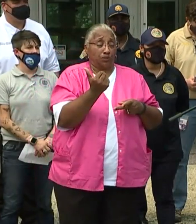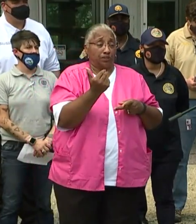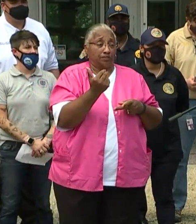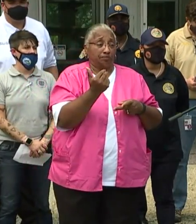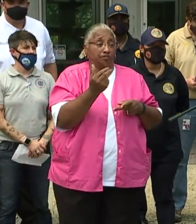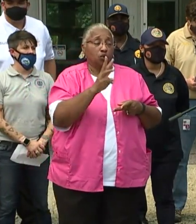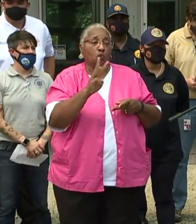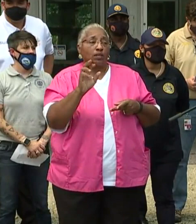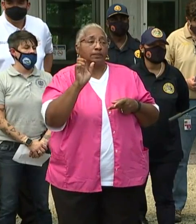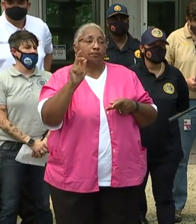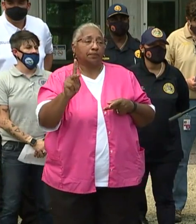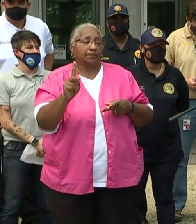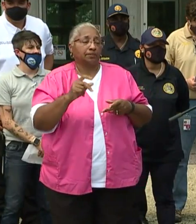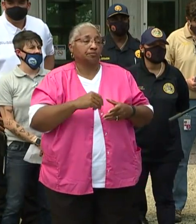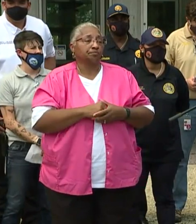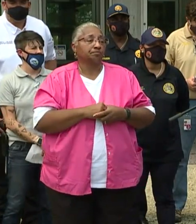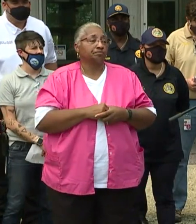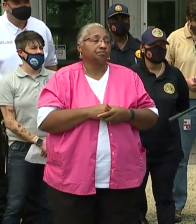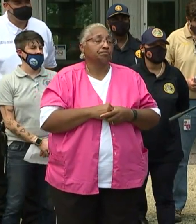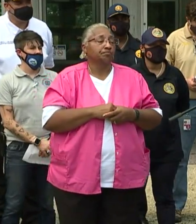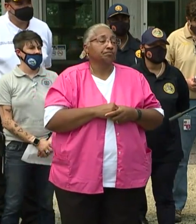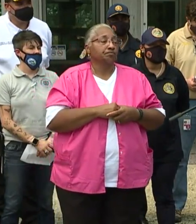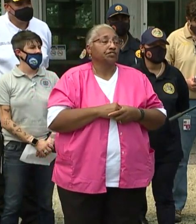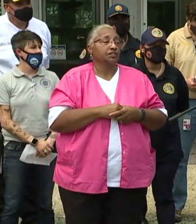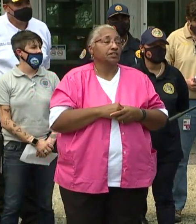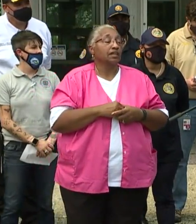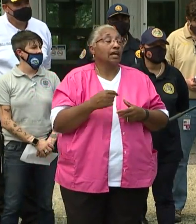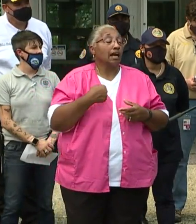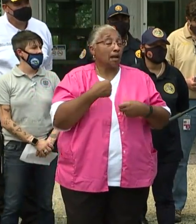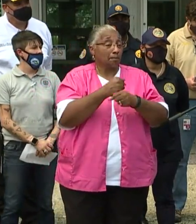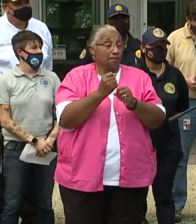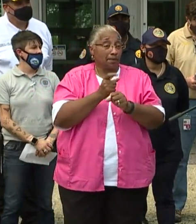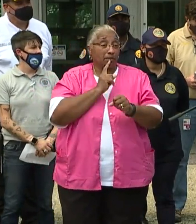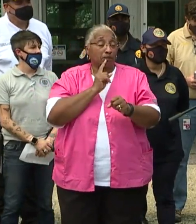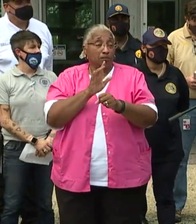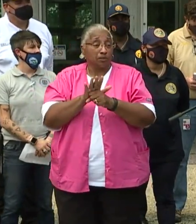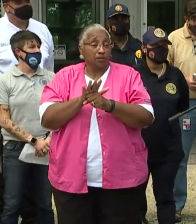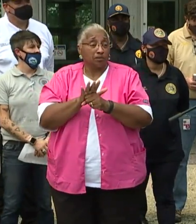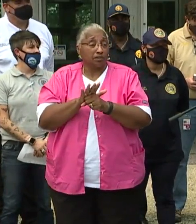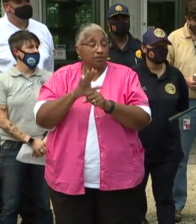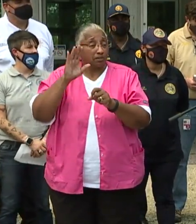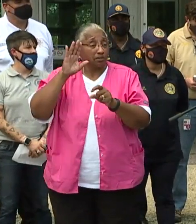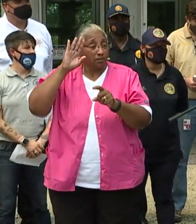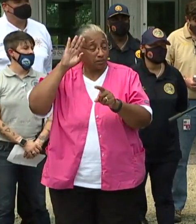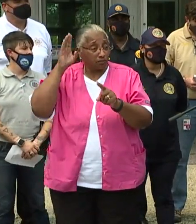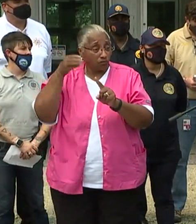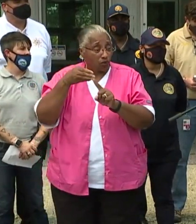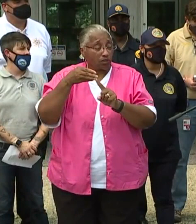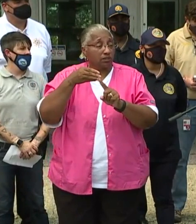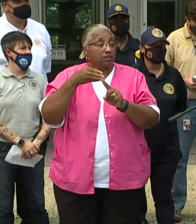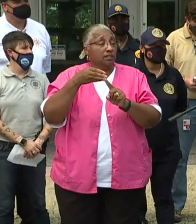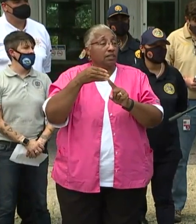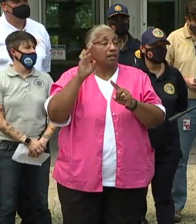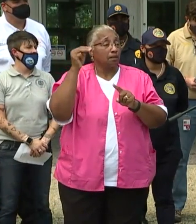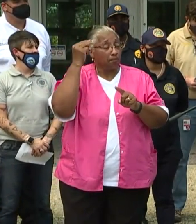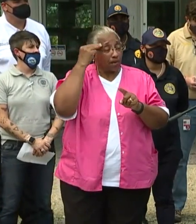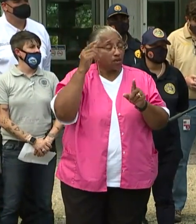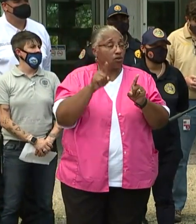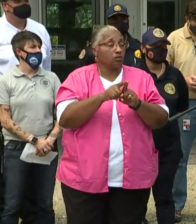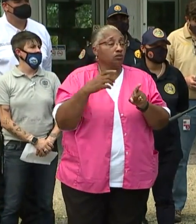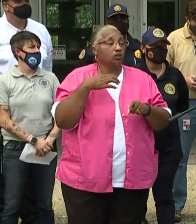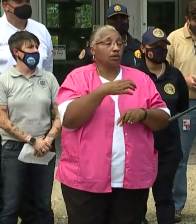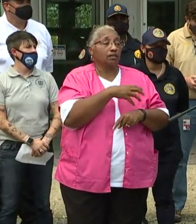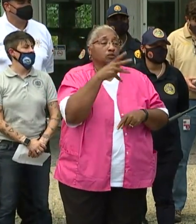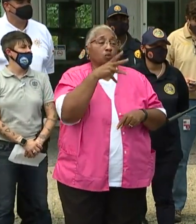on the West Bank, and I made the commitment to the mayor and Councilwoman Palmer that we're